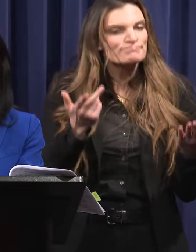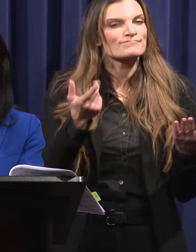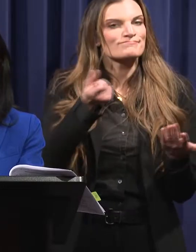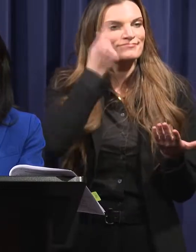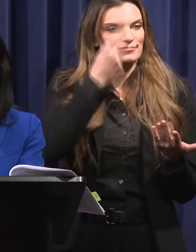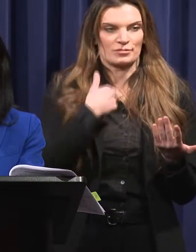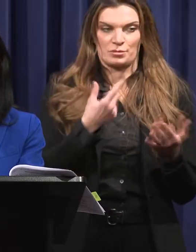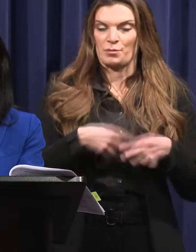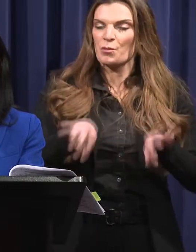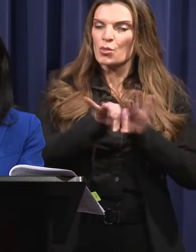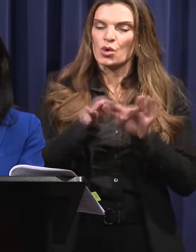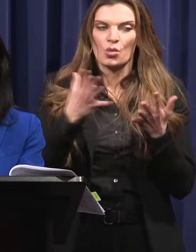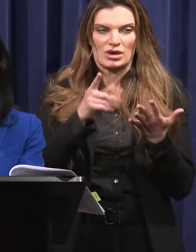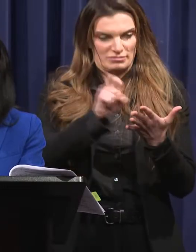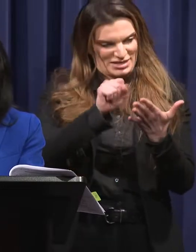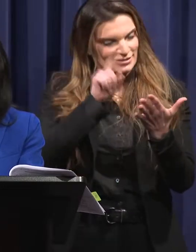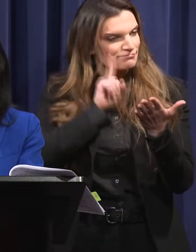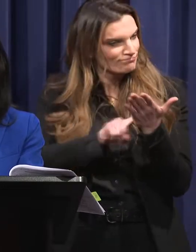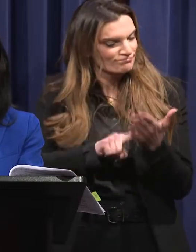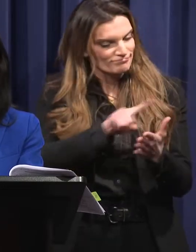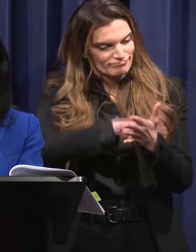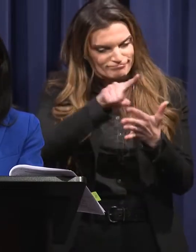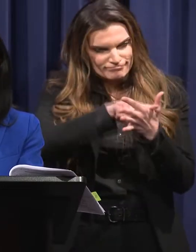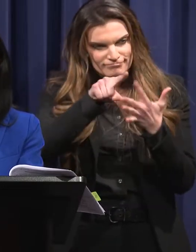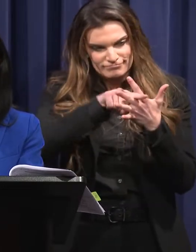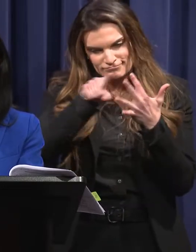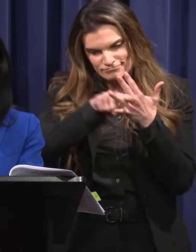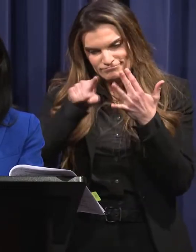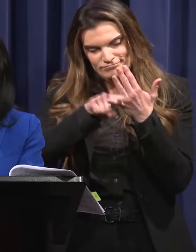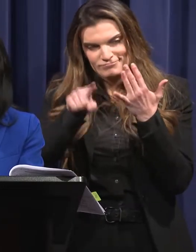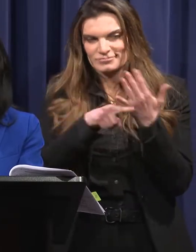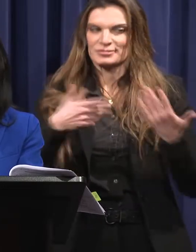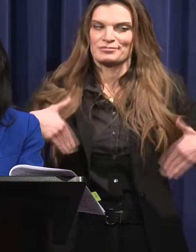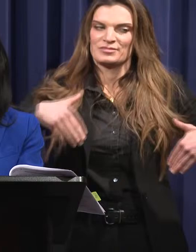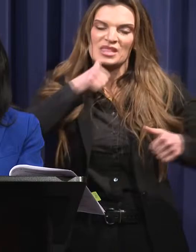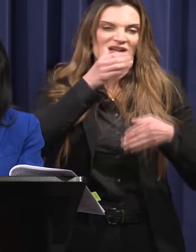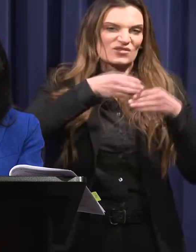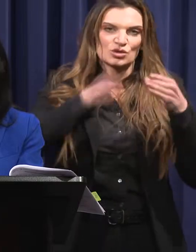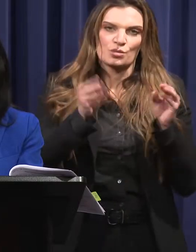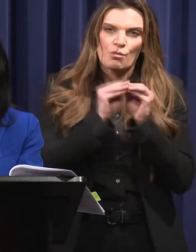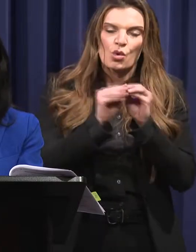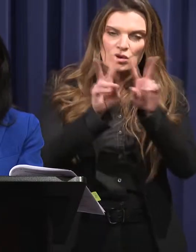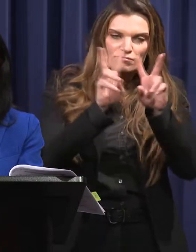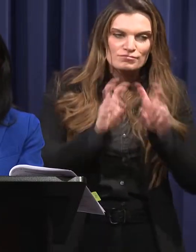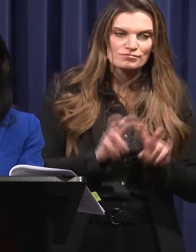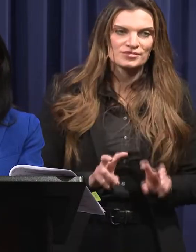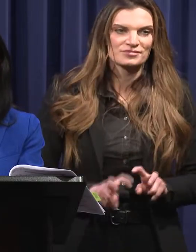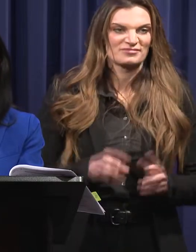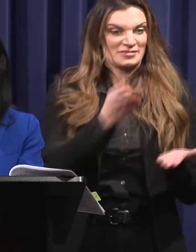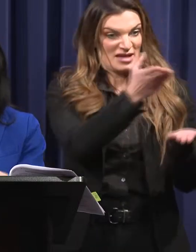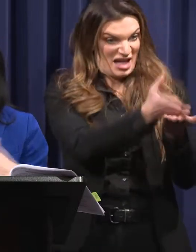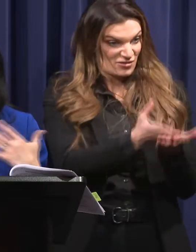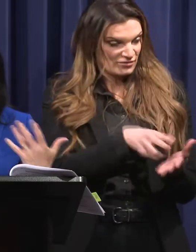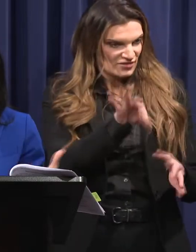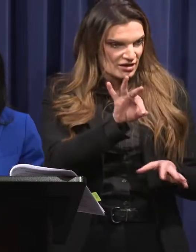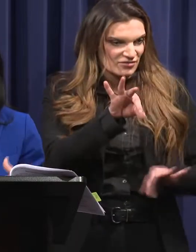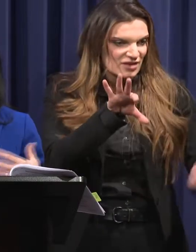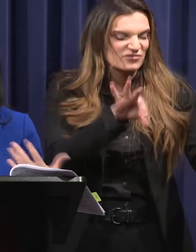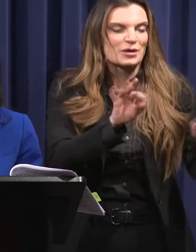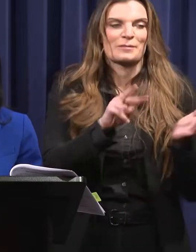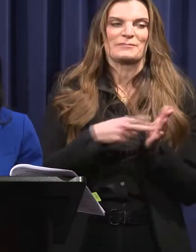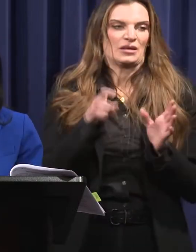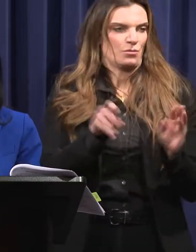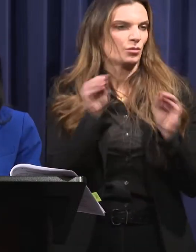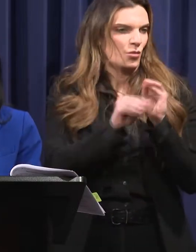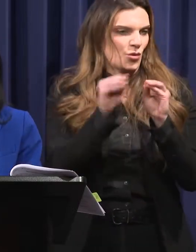of this state, and that investigation must continue. The evidence demands it. And while we're nearing